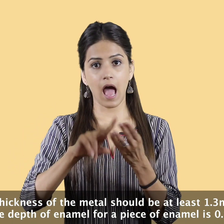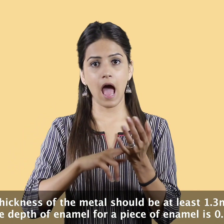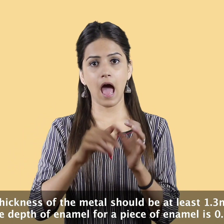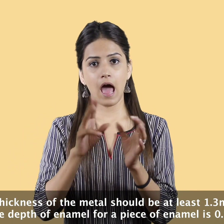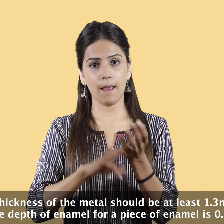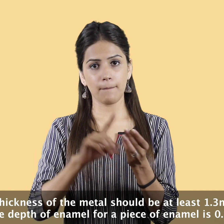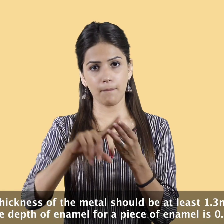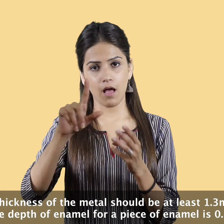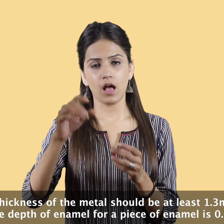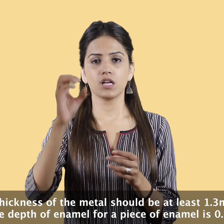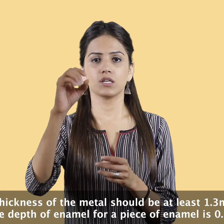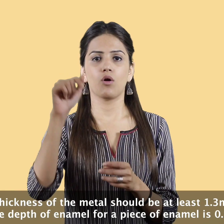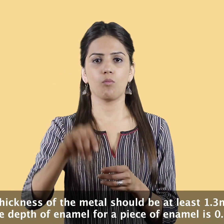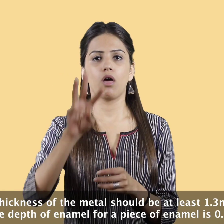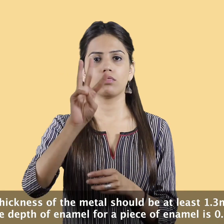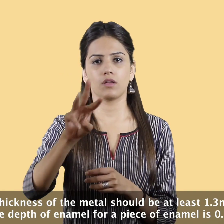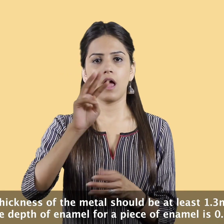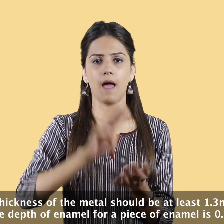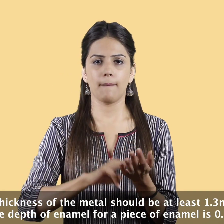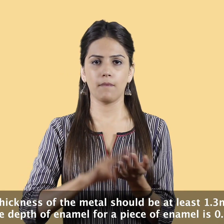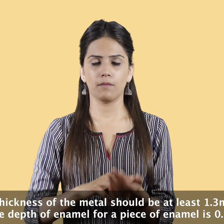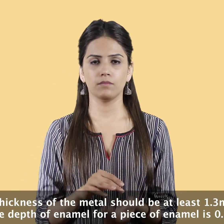of enamel is 0.3 millimeter.